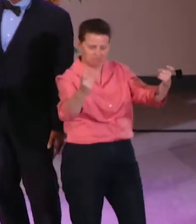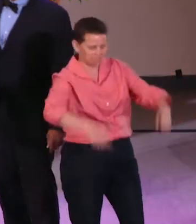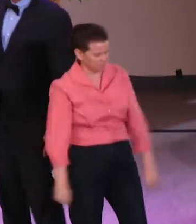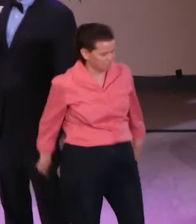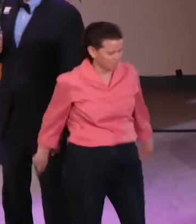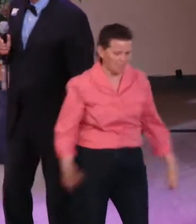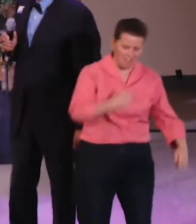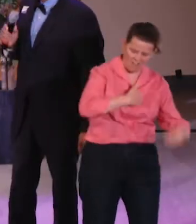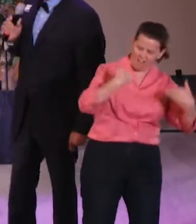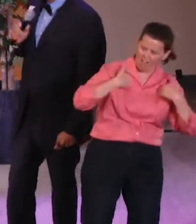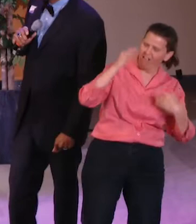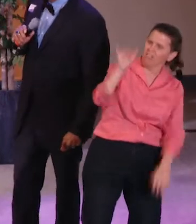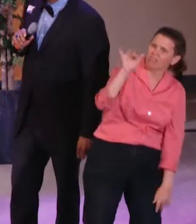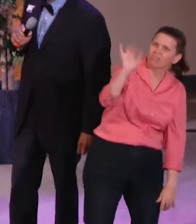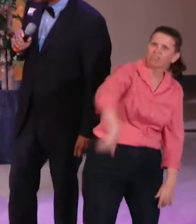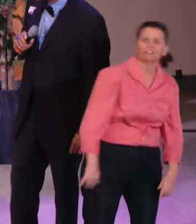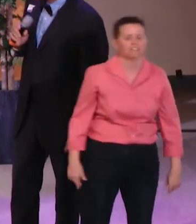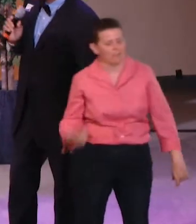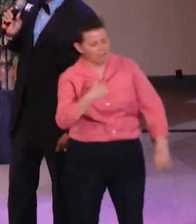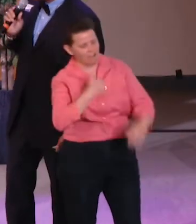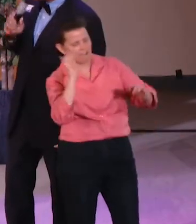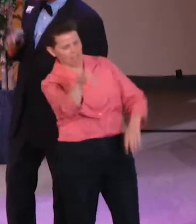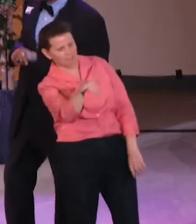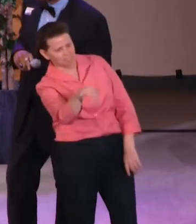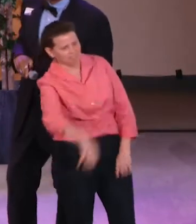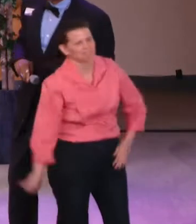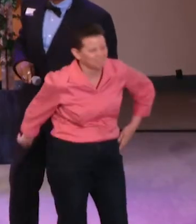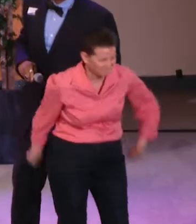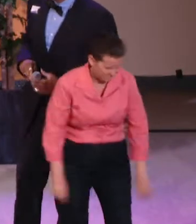that. I got that. I got that. Yep.